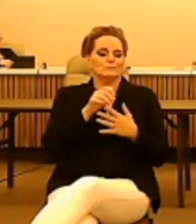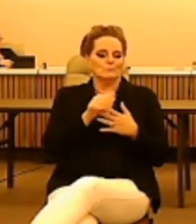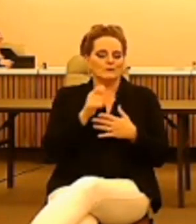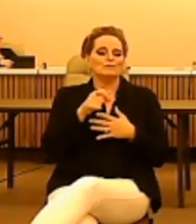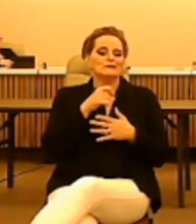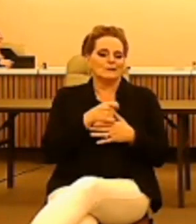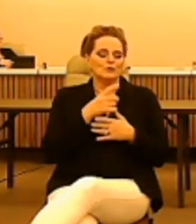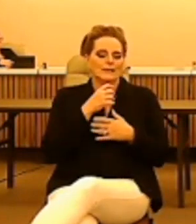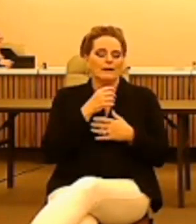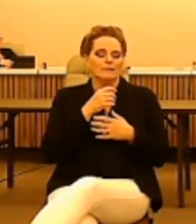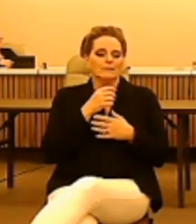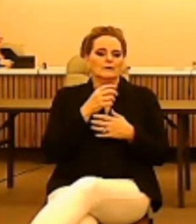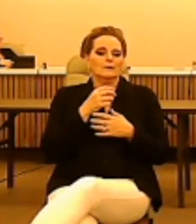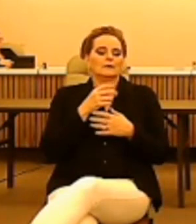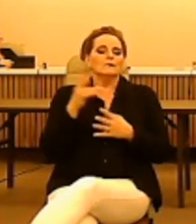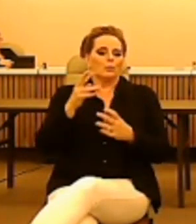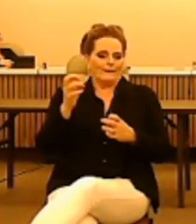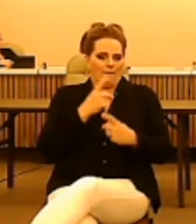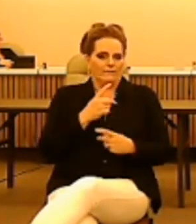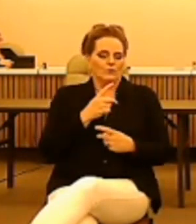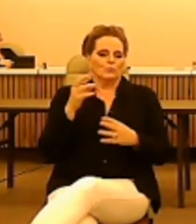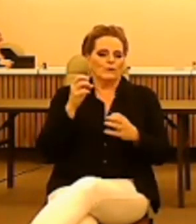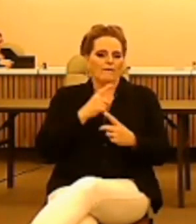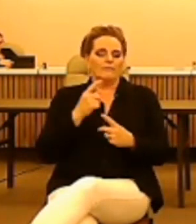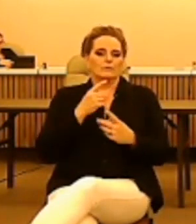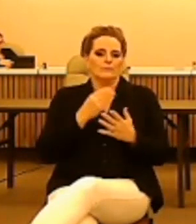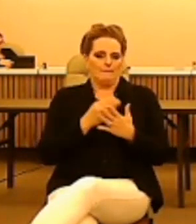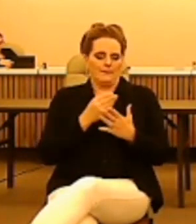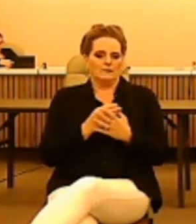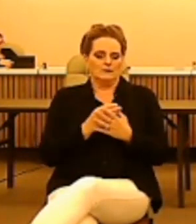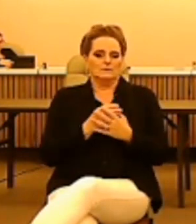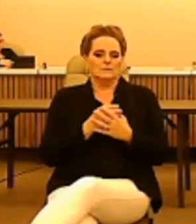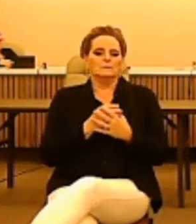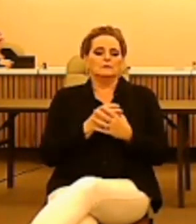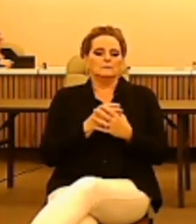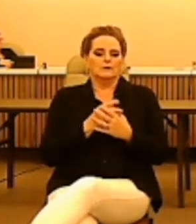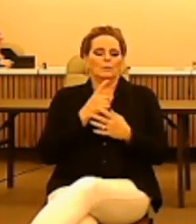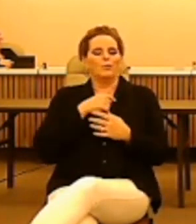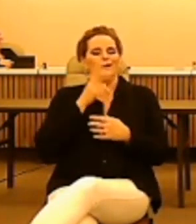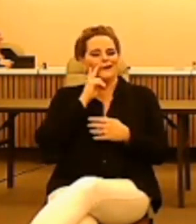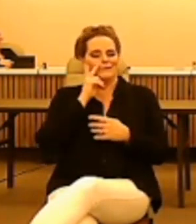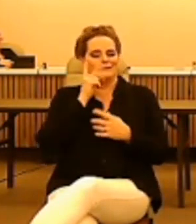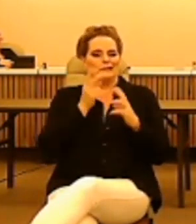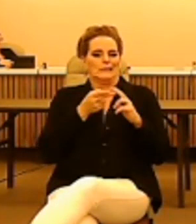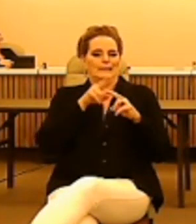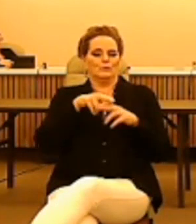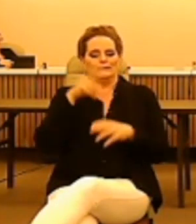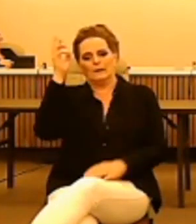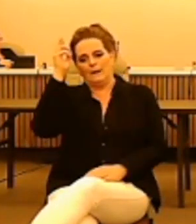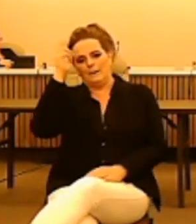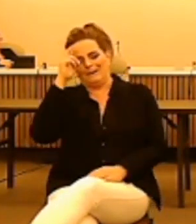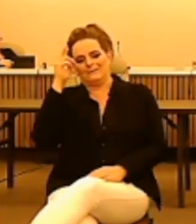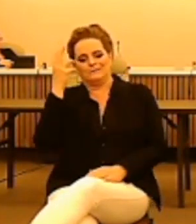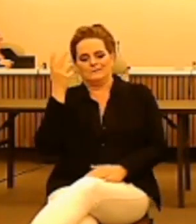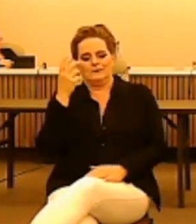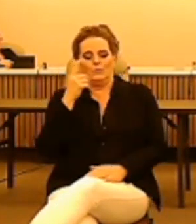that. So it locks it up going forward. But again, we're going to have to see an increase because of, we'll get what